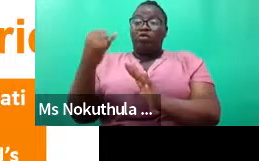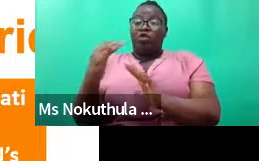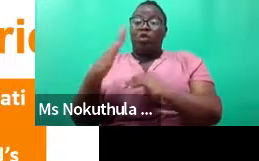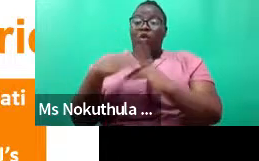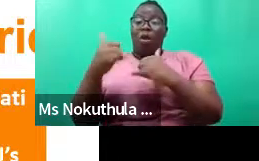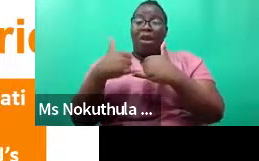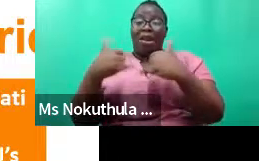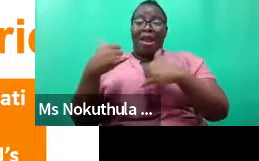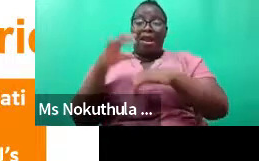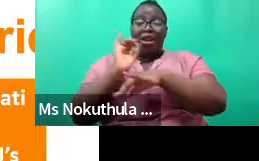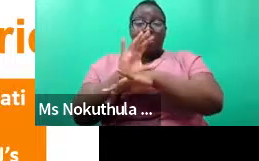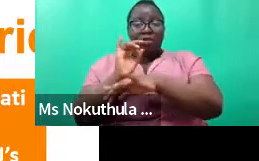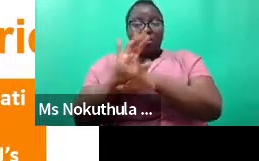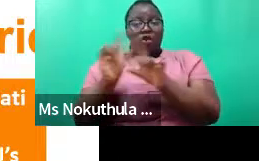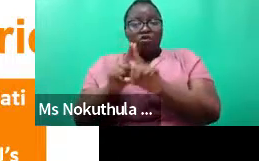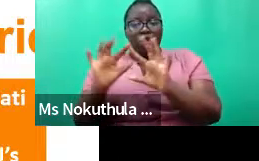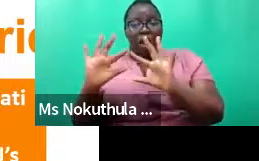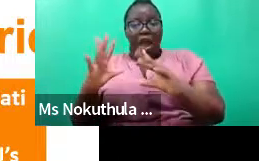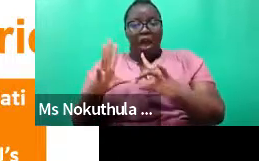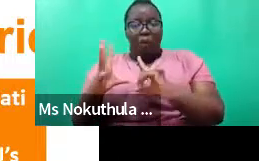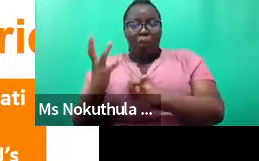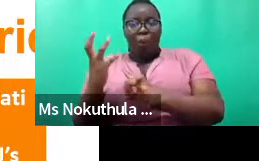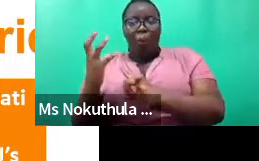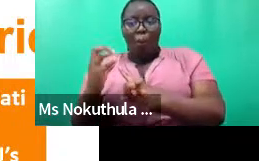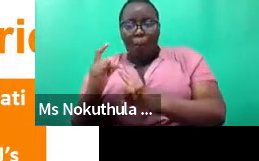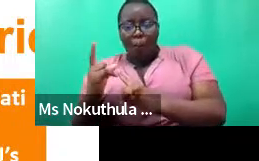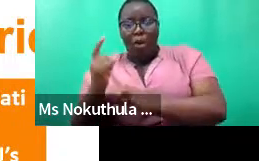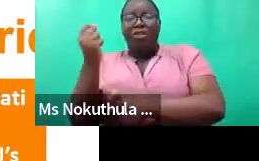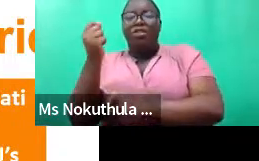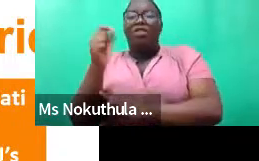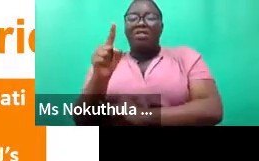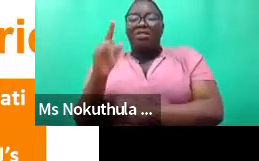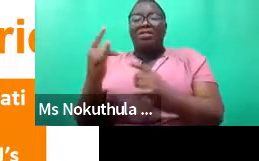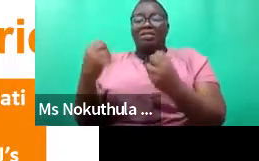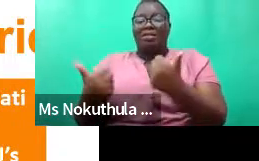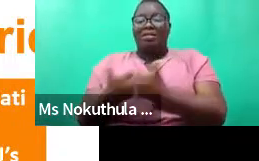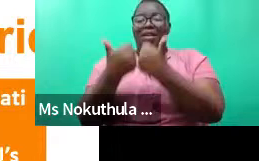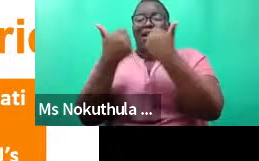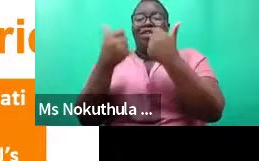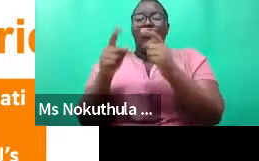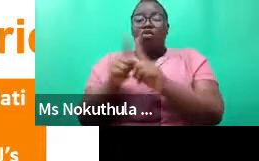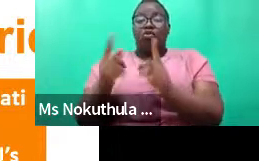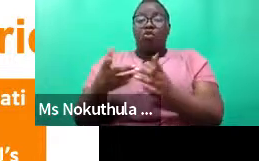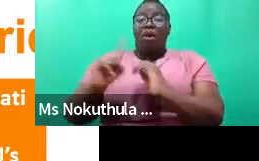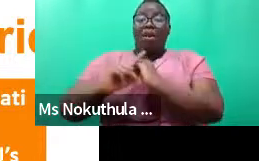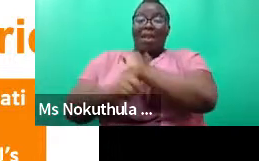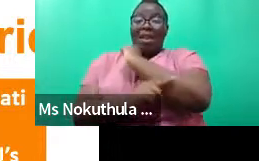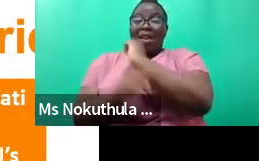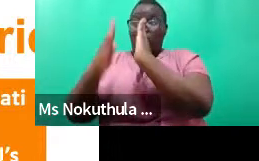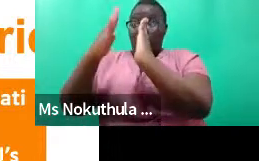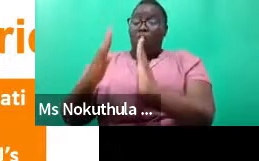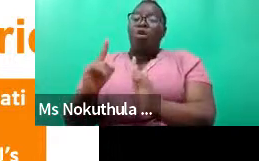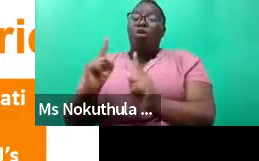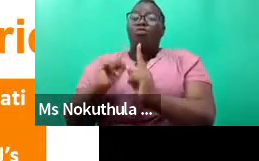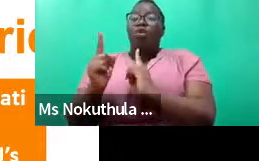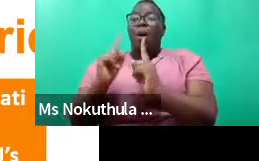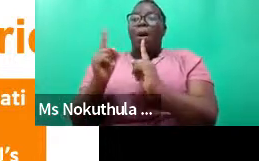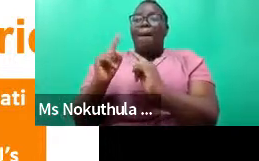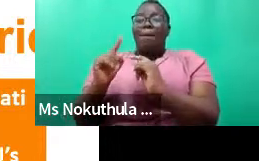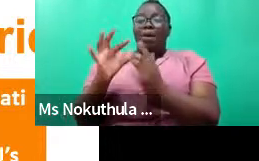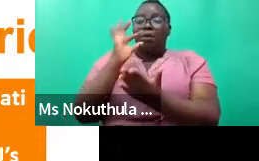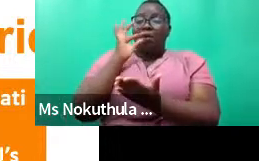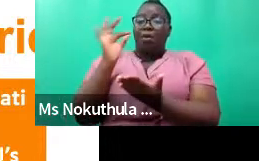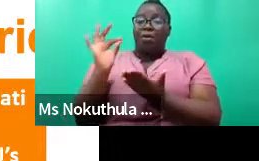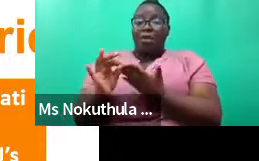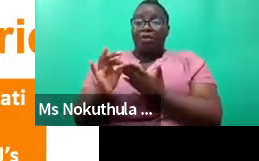those challenges. And also I provided the last column where we talk about recommendation. So the first thing that was raised, they shared that